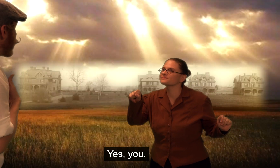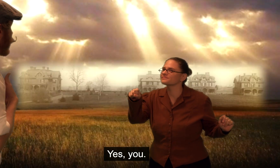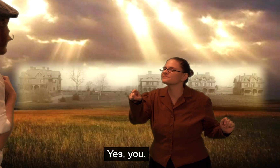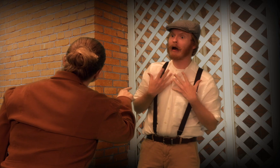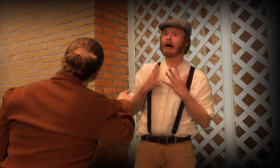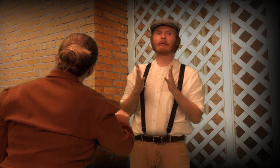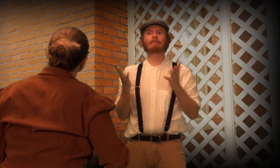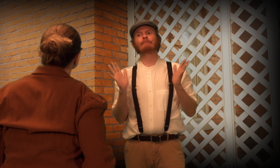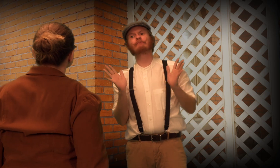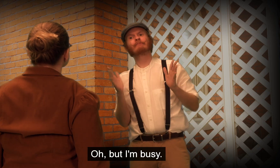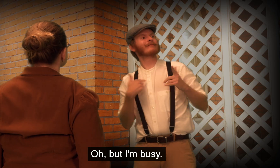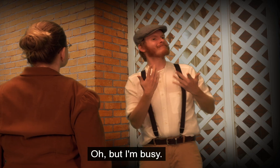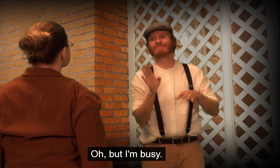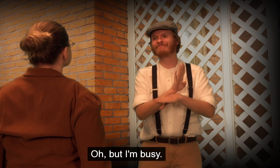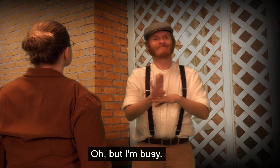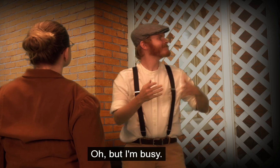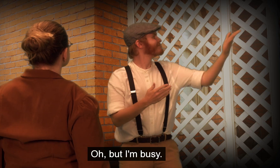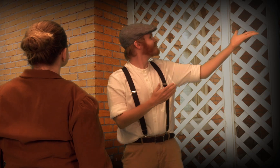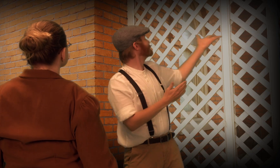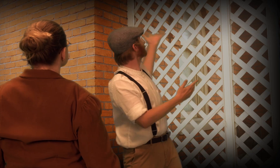Yes, you. Oh, but I'm busy.